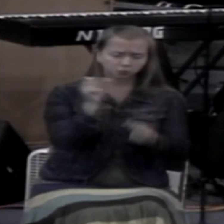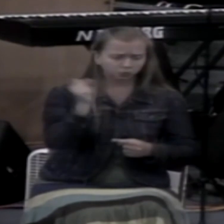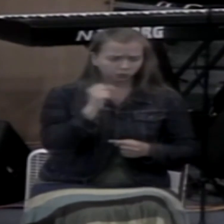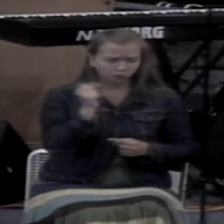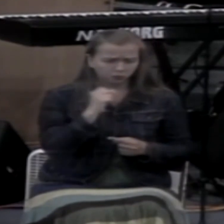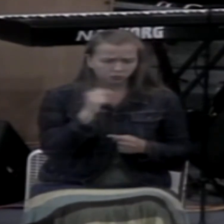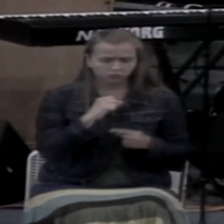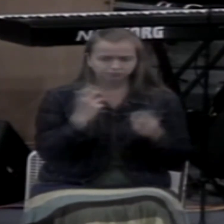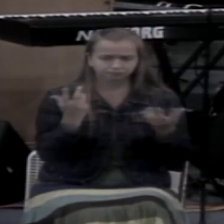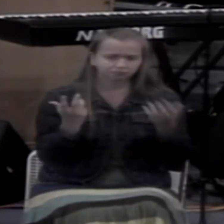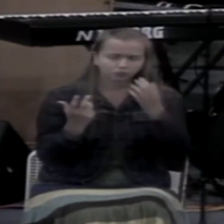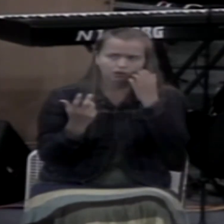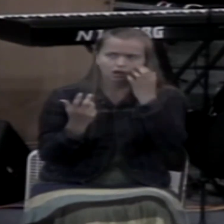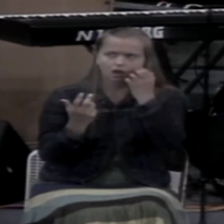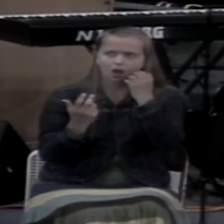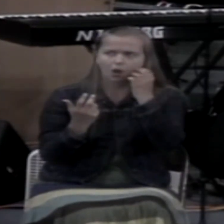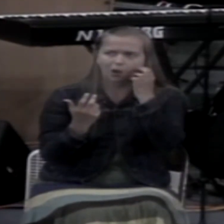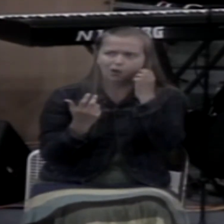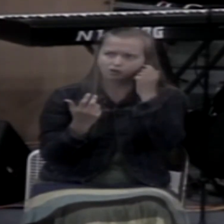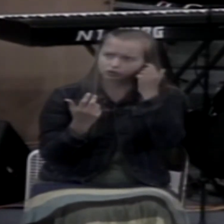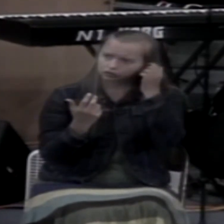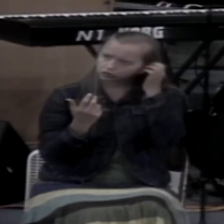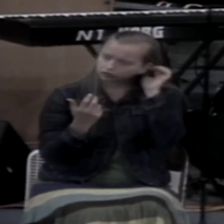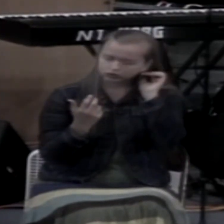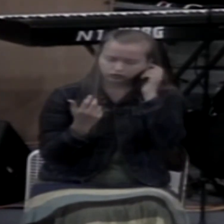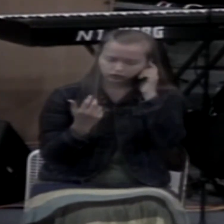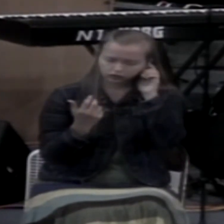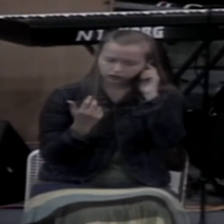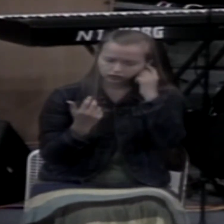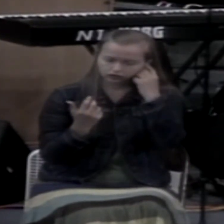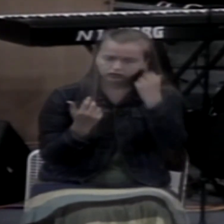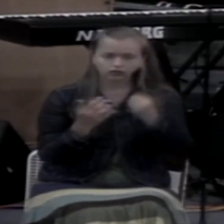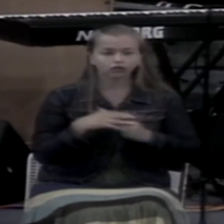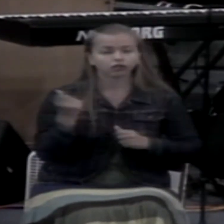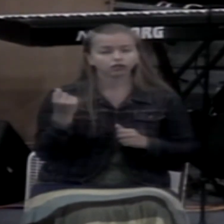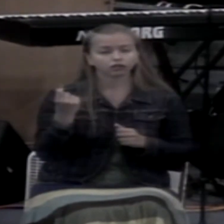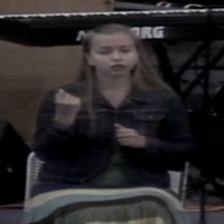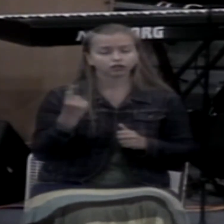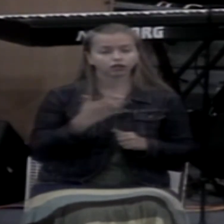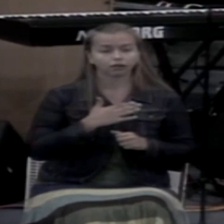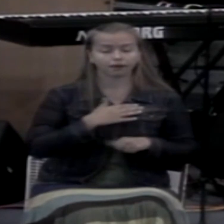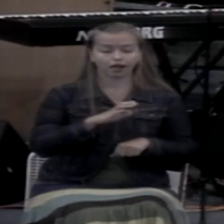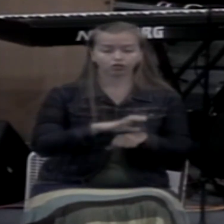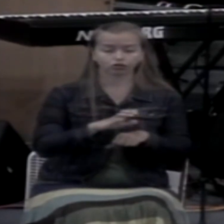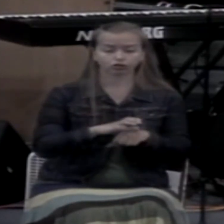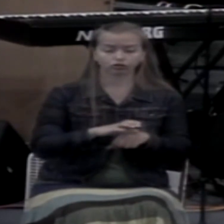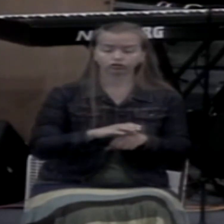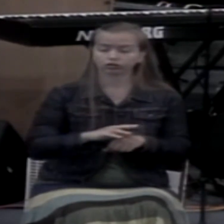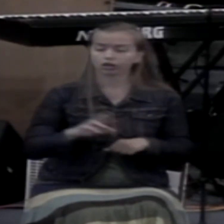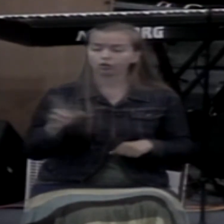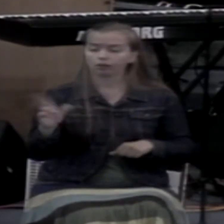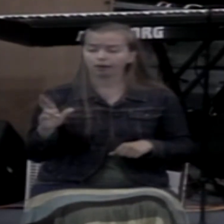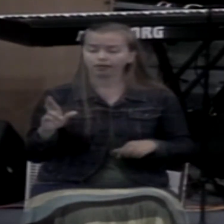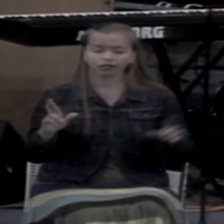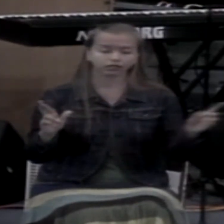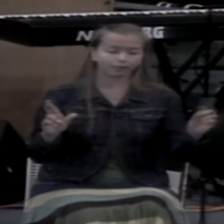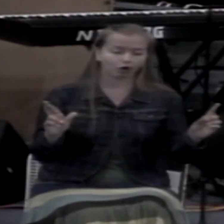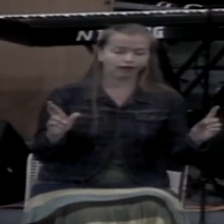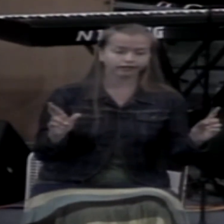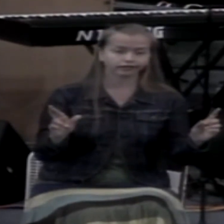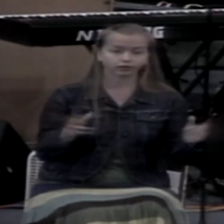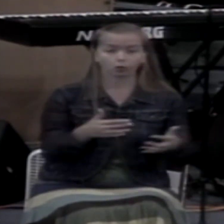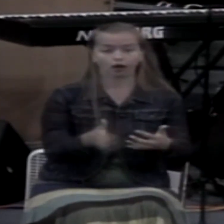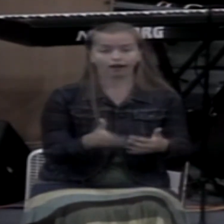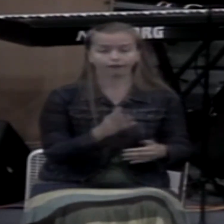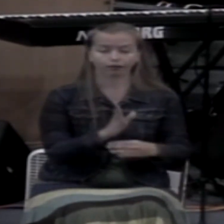Now, you see, in America, we have to understand one thing, that the American lifestyle diametrically opposes the lifestyle of the